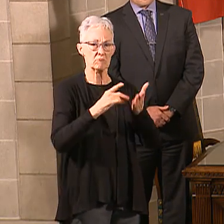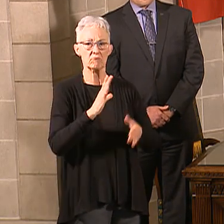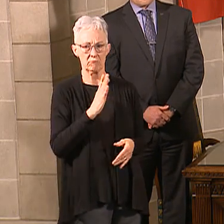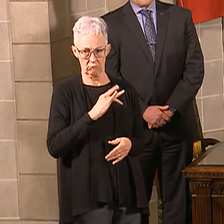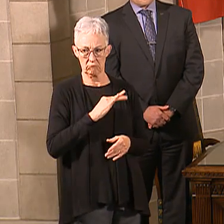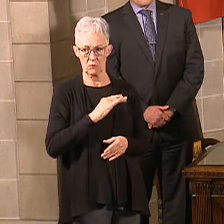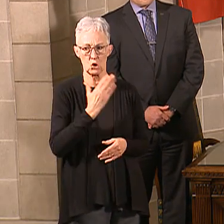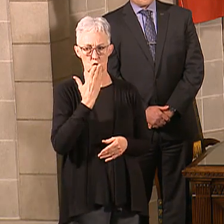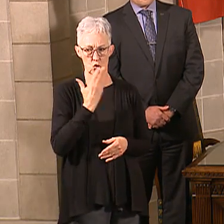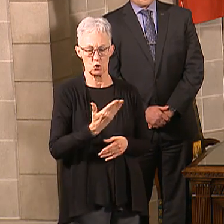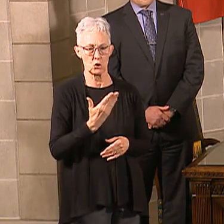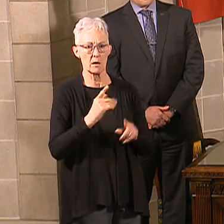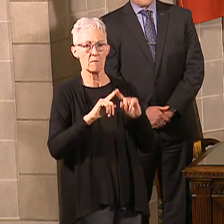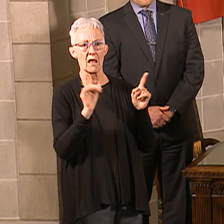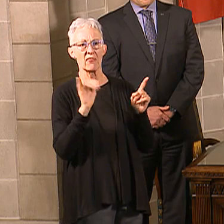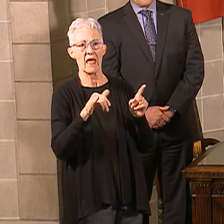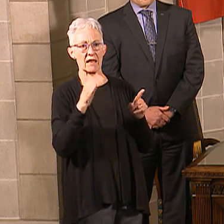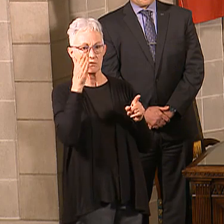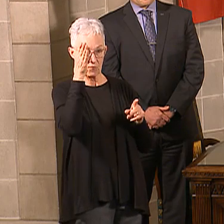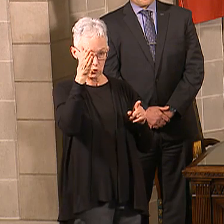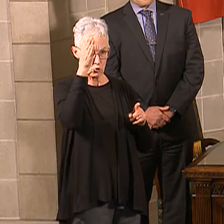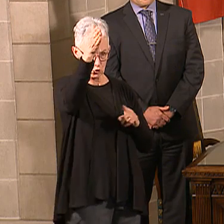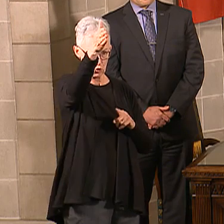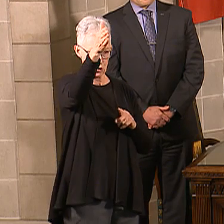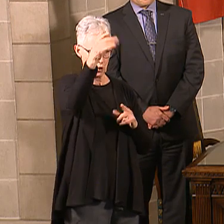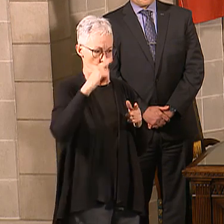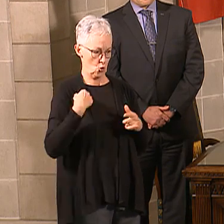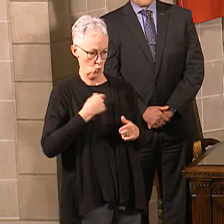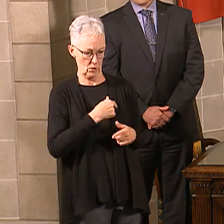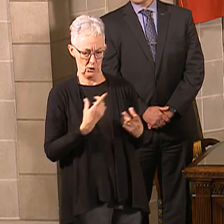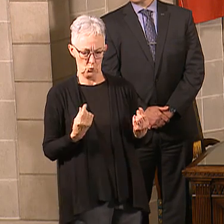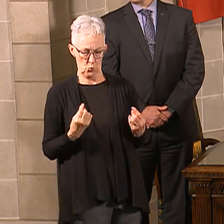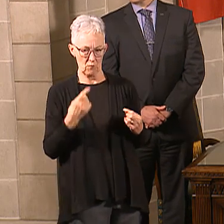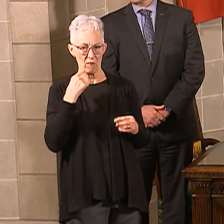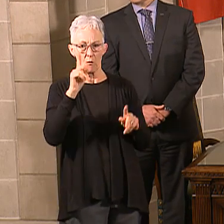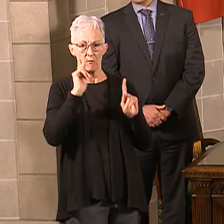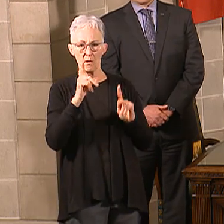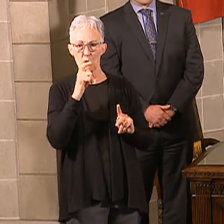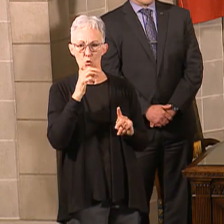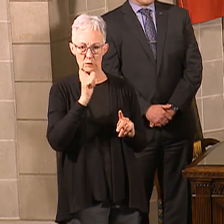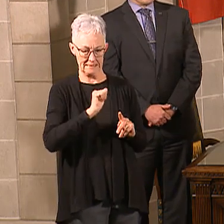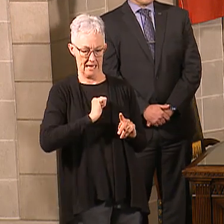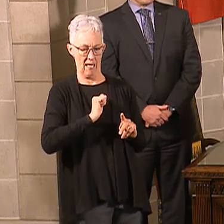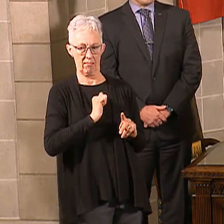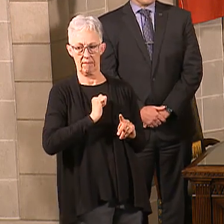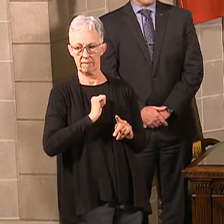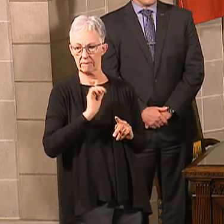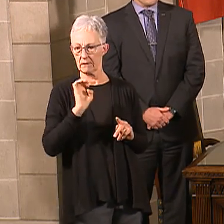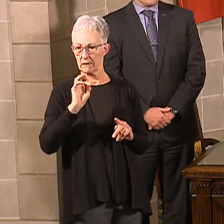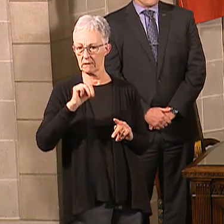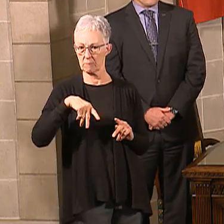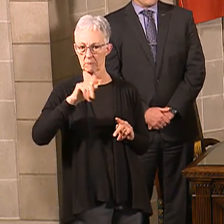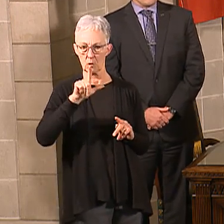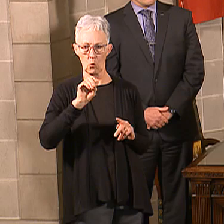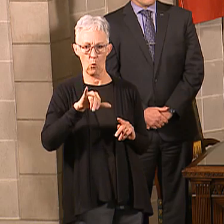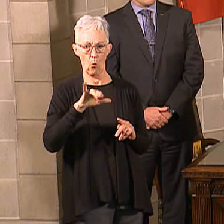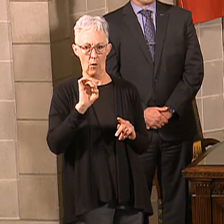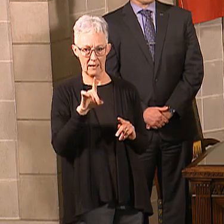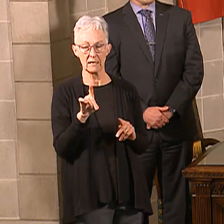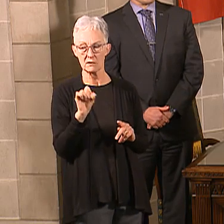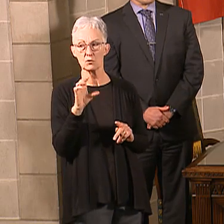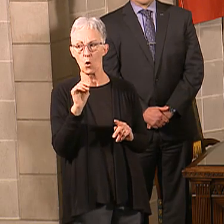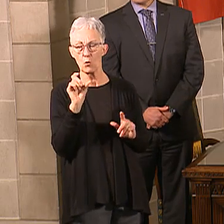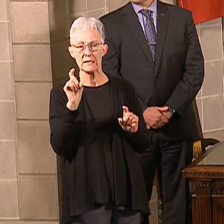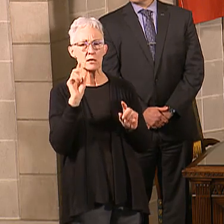stimulus packages or relief packages, they ought to consider what are we doing for our folks who are self-employed. So I would say continue to watch the types of packages that are working their way